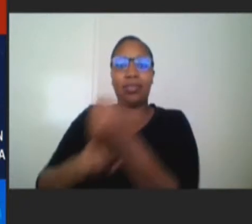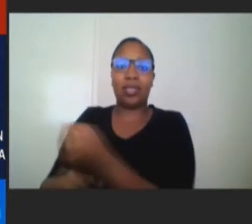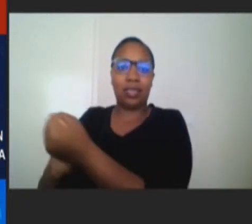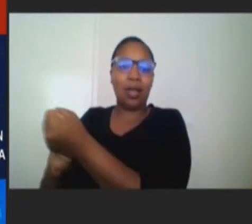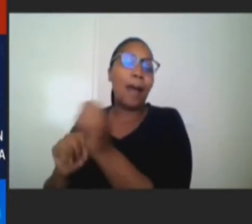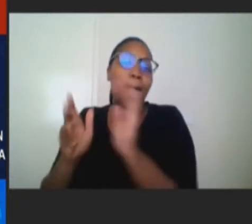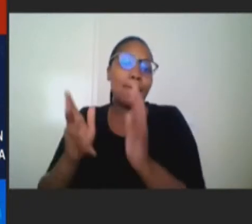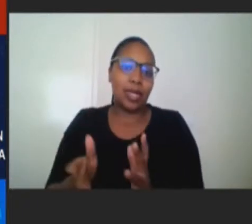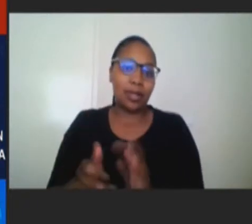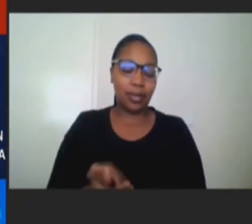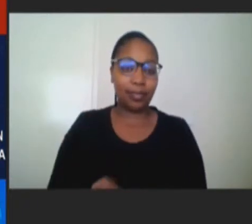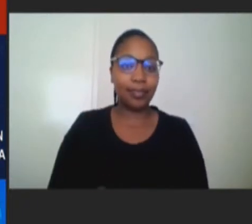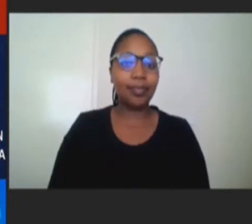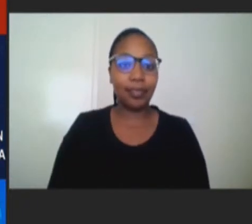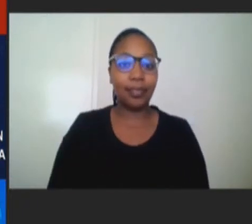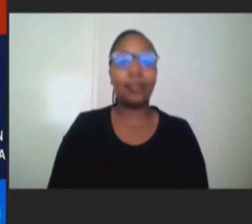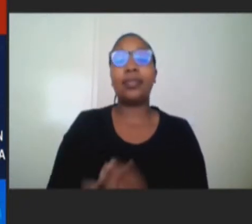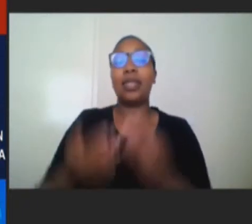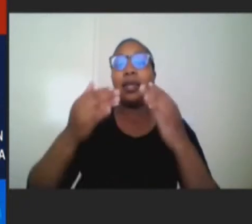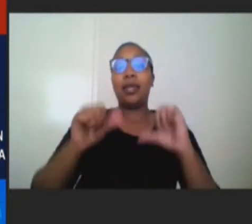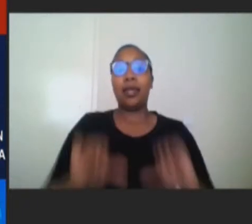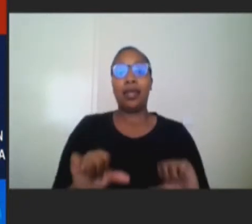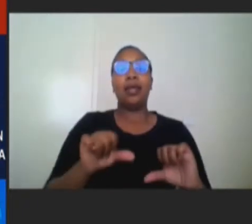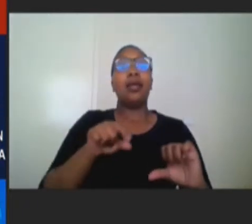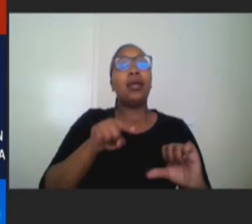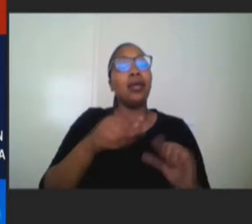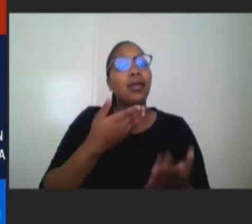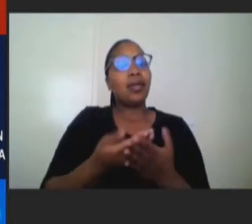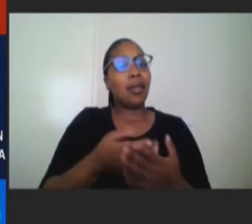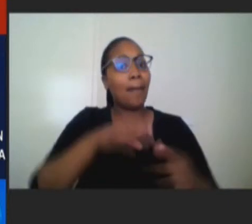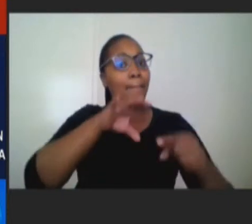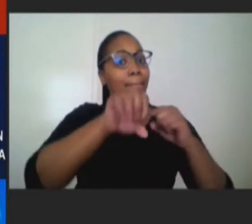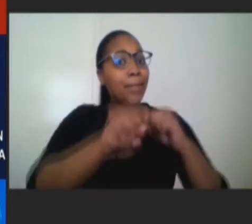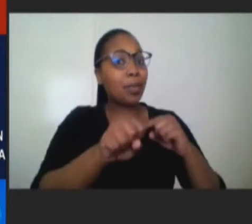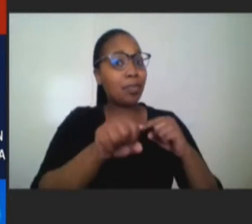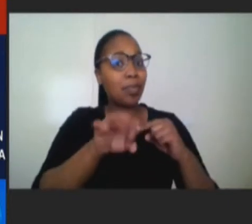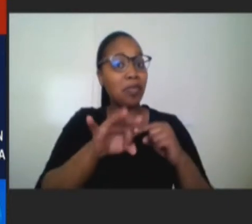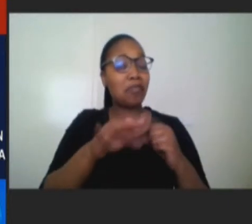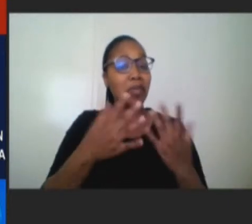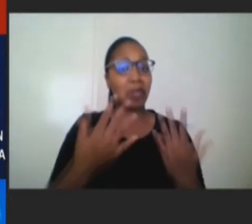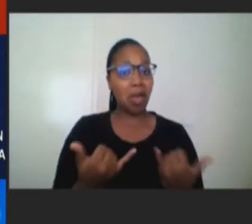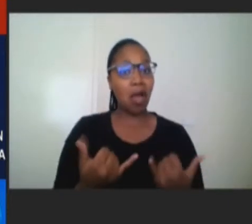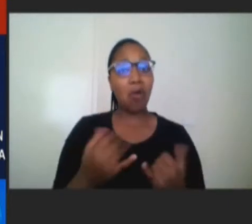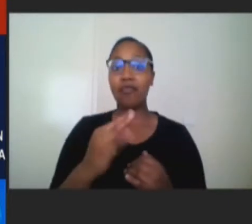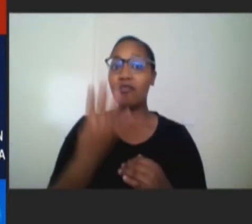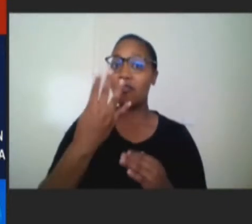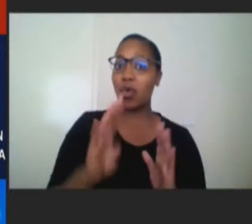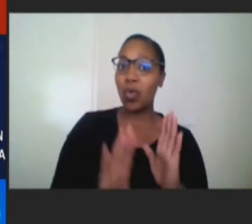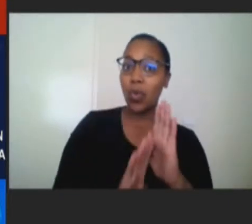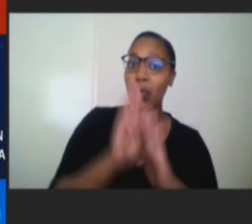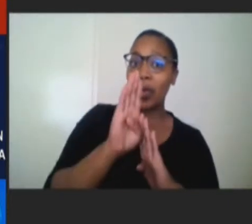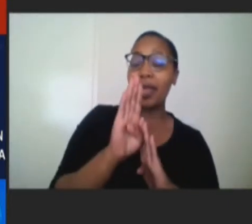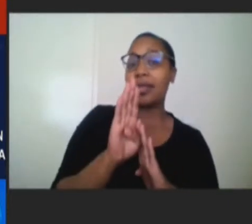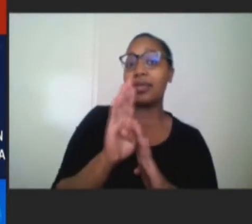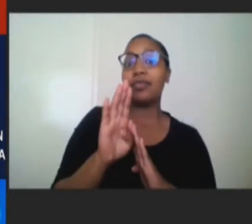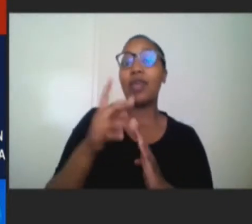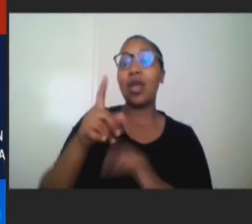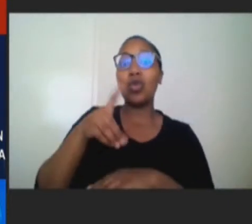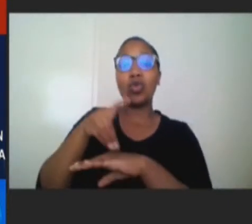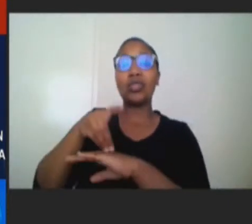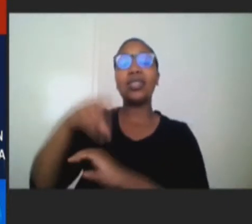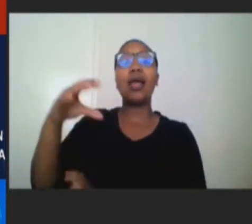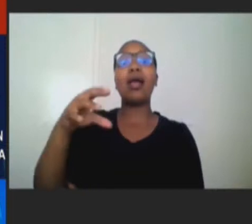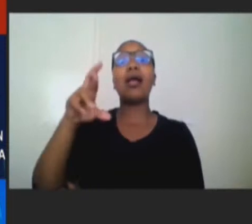In terms of how do you determine when you are in a particular wave, Dr. Crisp, I'm sure together with colleagues from